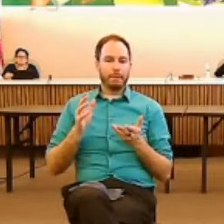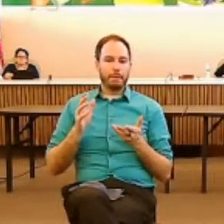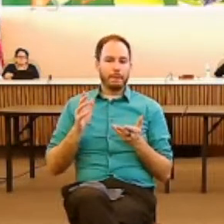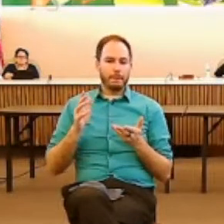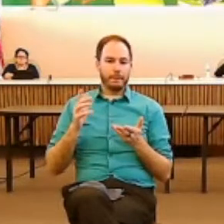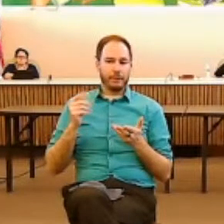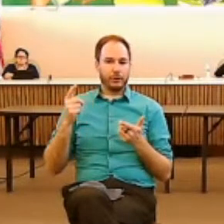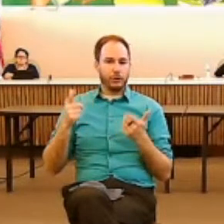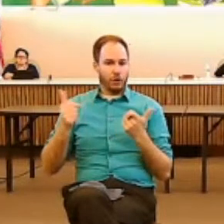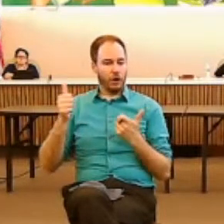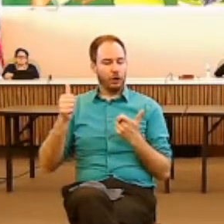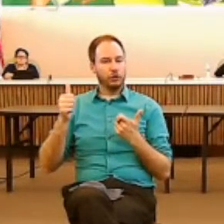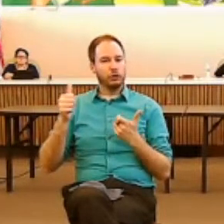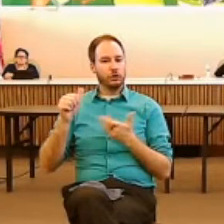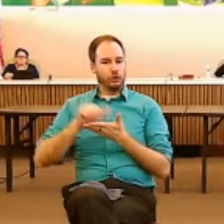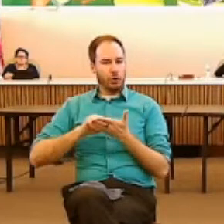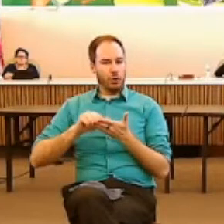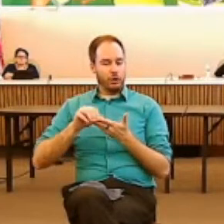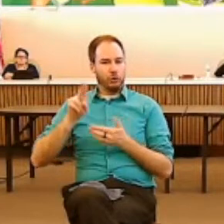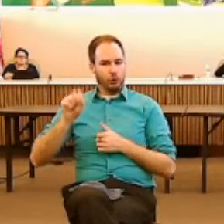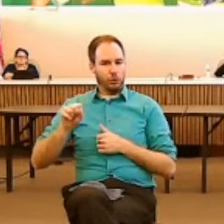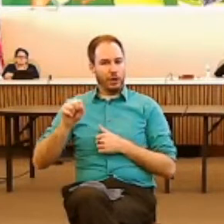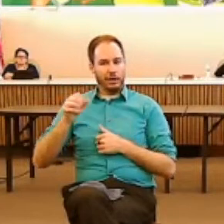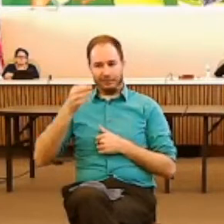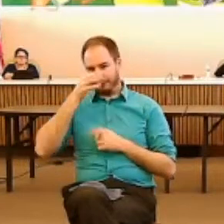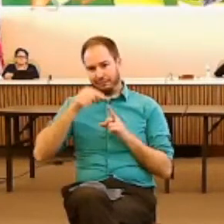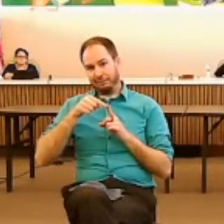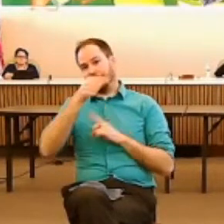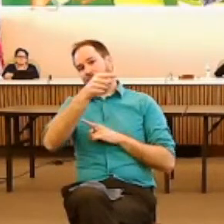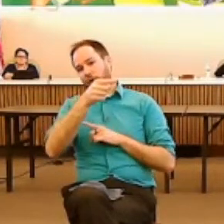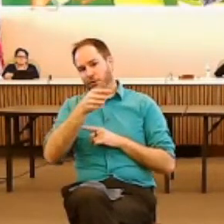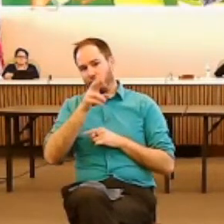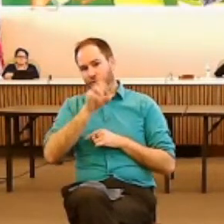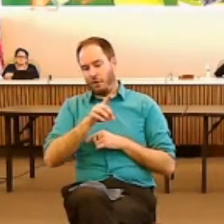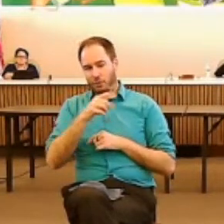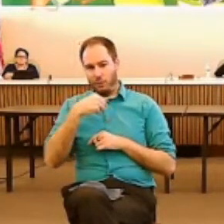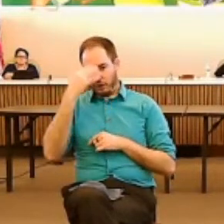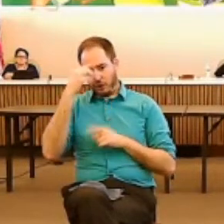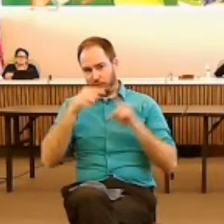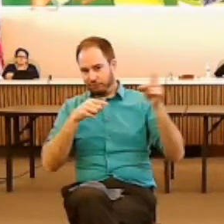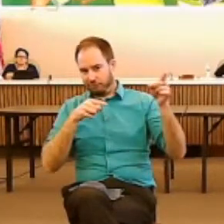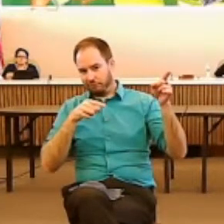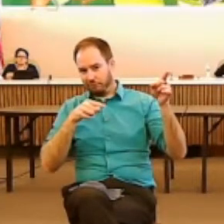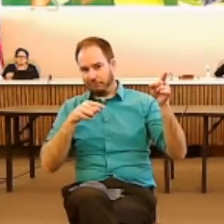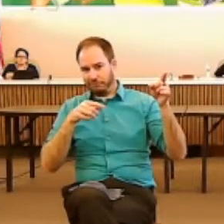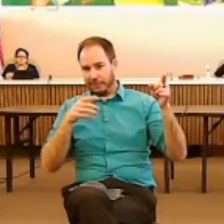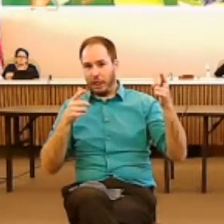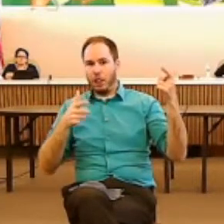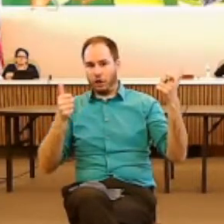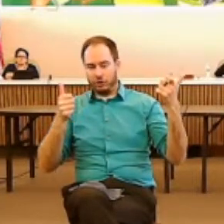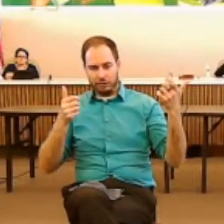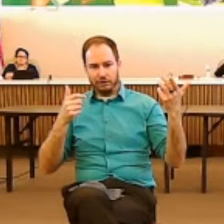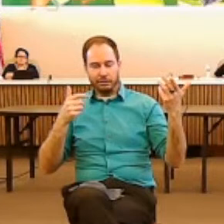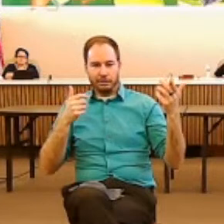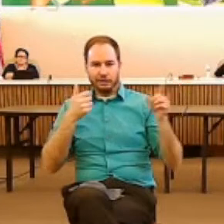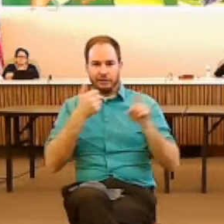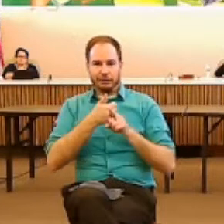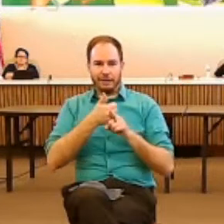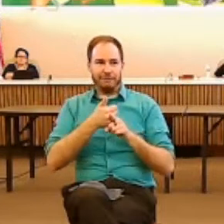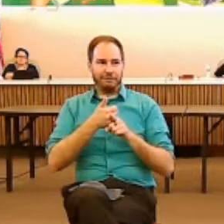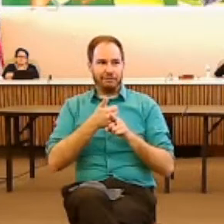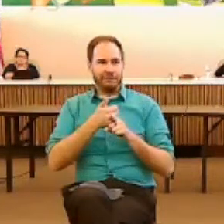of the largest car washes in the United States is located just down the road. It's not I